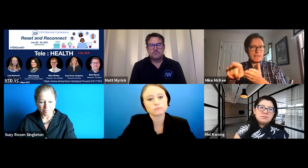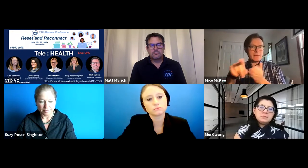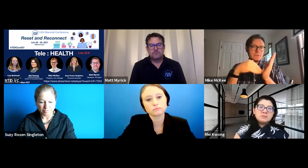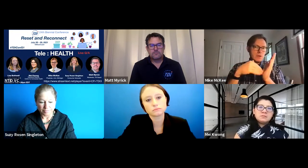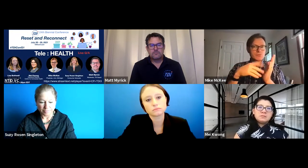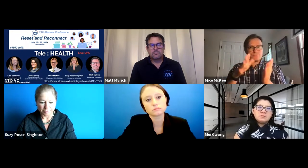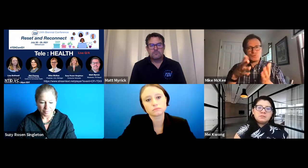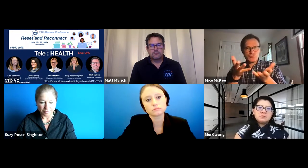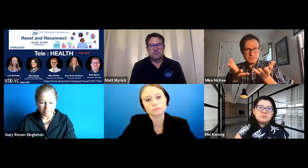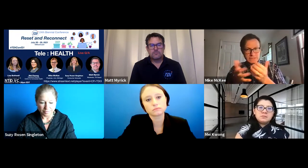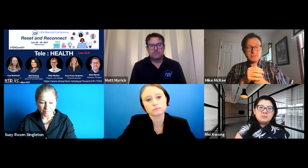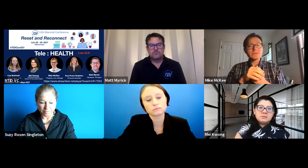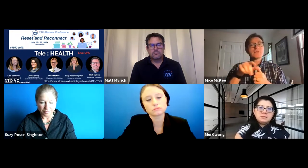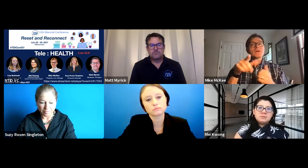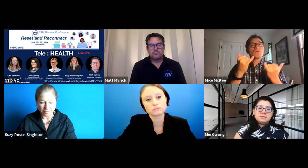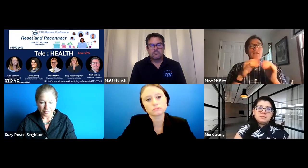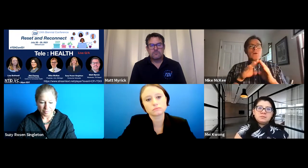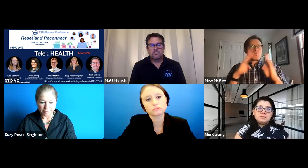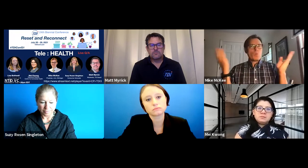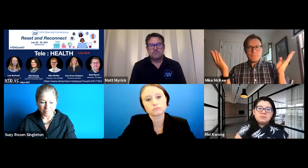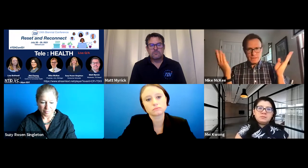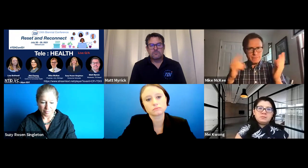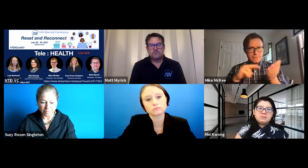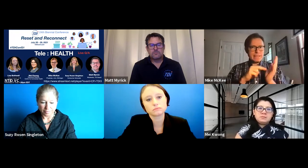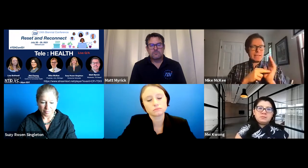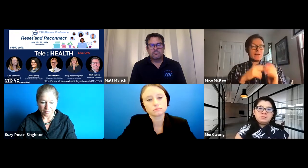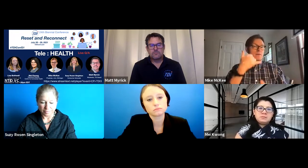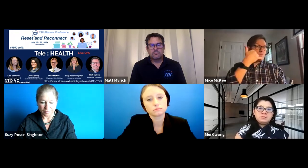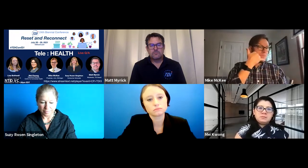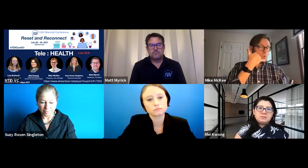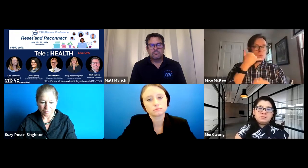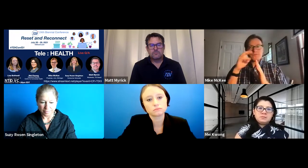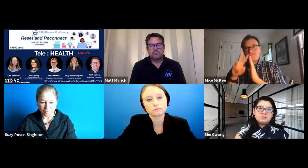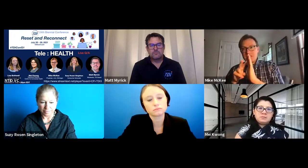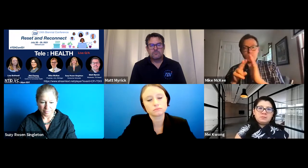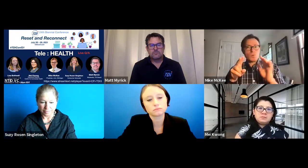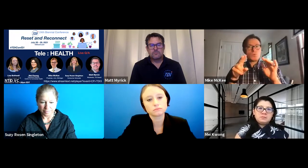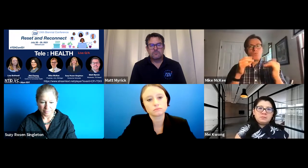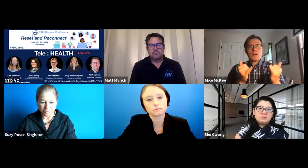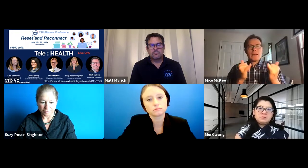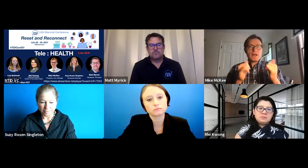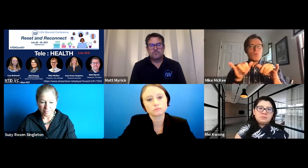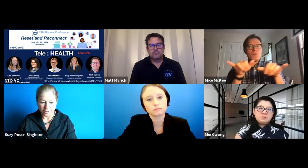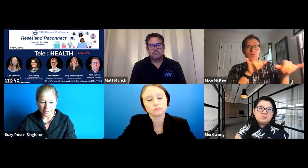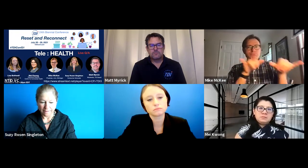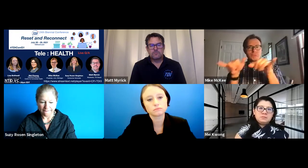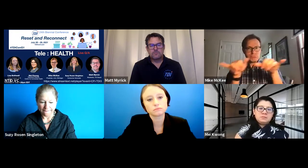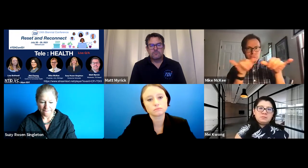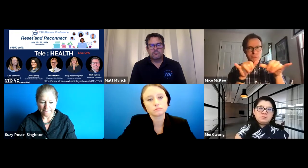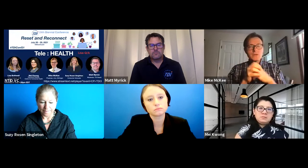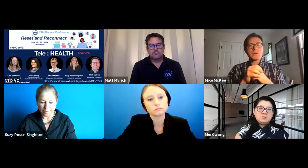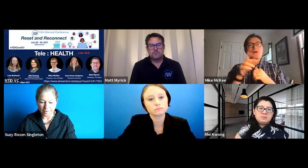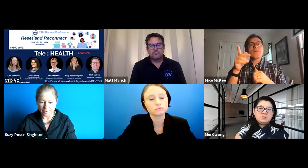something through insurance and then you get paid from a doctor's for the services, right now that's open, which means it could be phone or